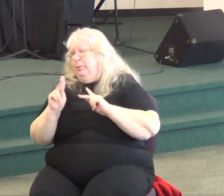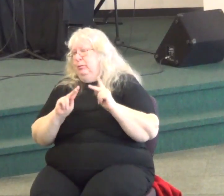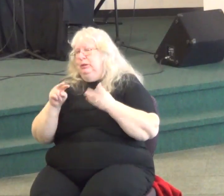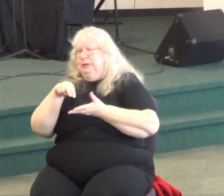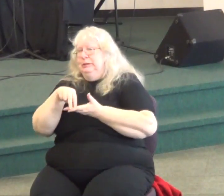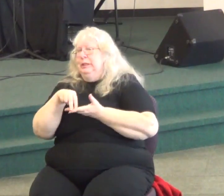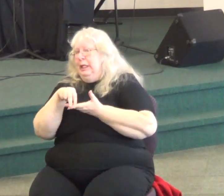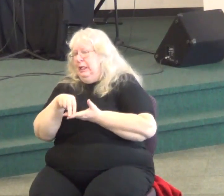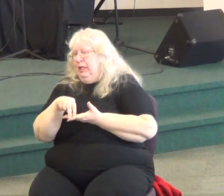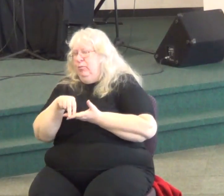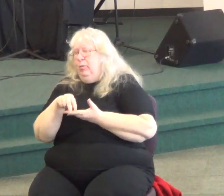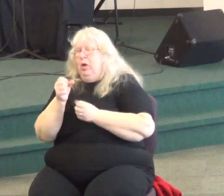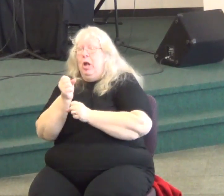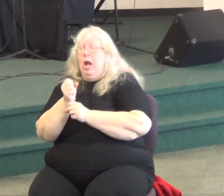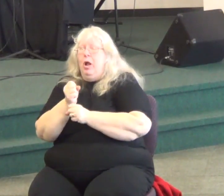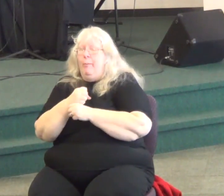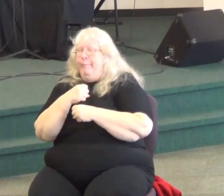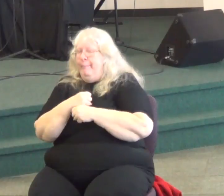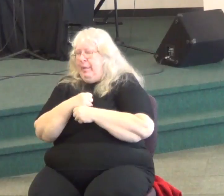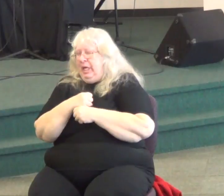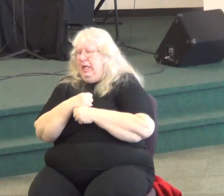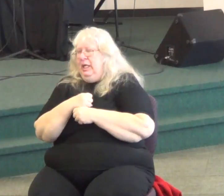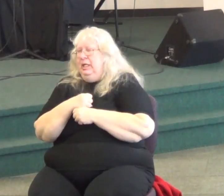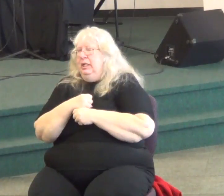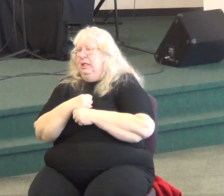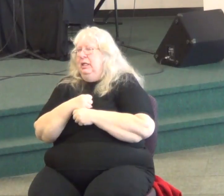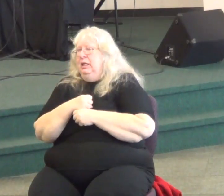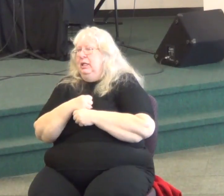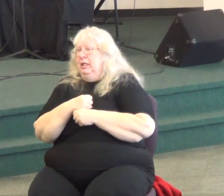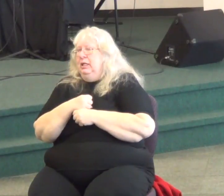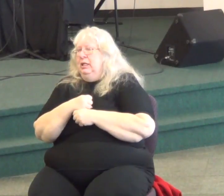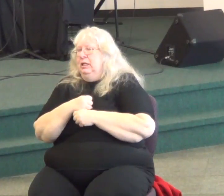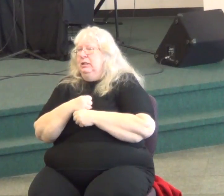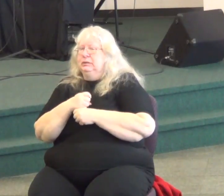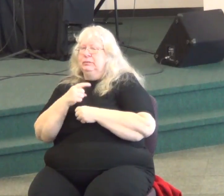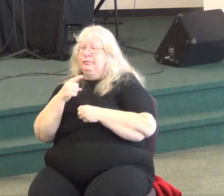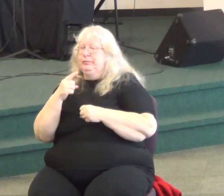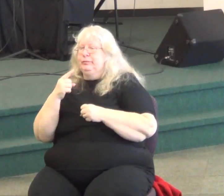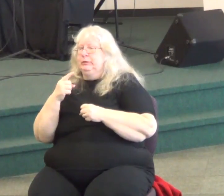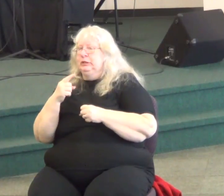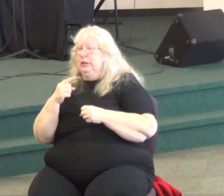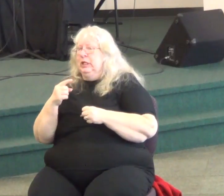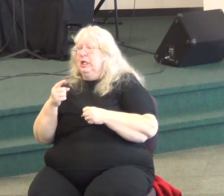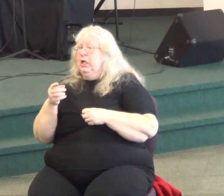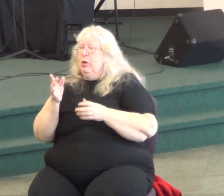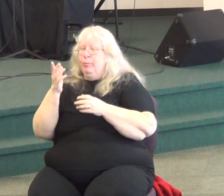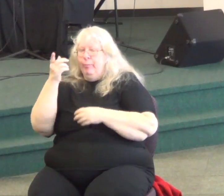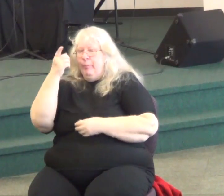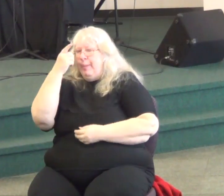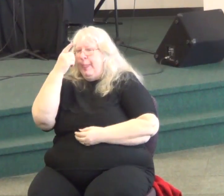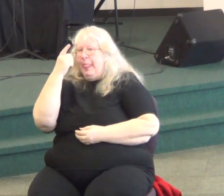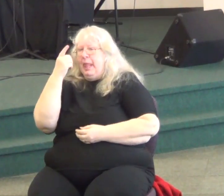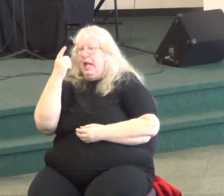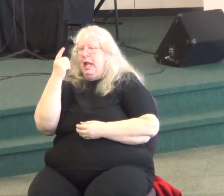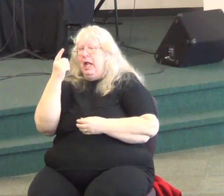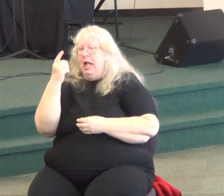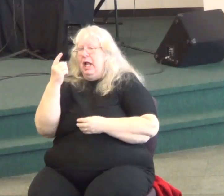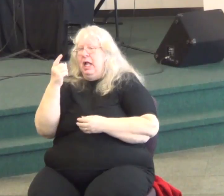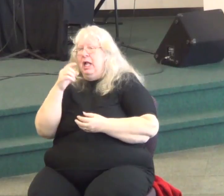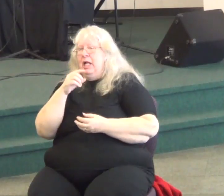scene. Jesus said, I didn't come to shame you. I didn't come to condemn you. I didn't come to